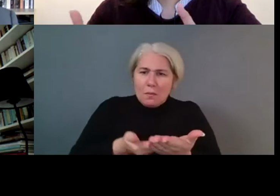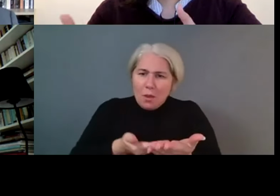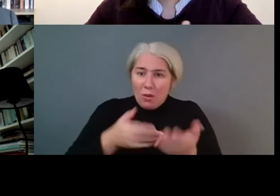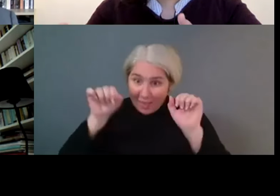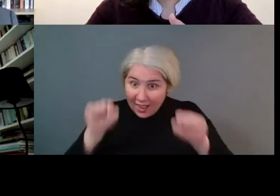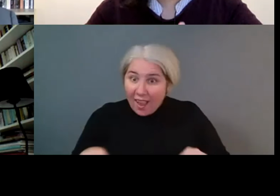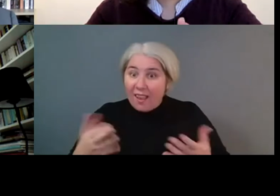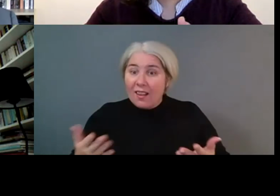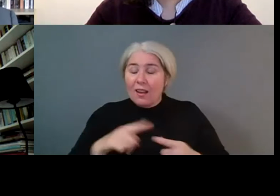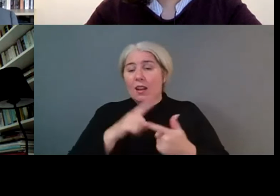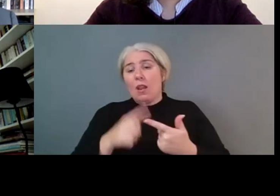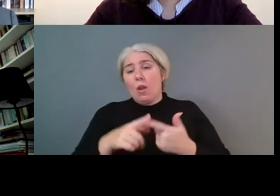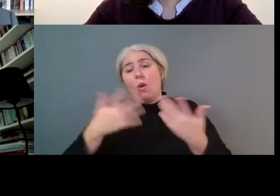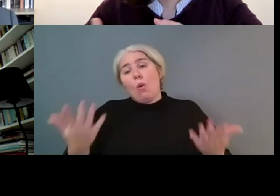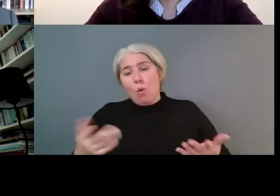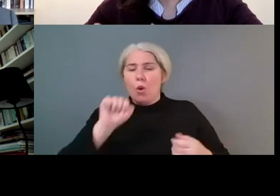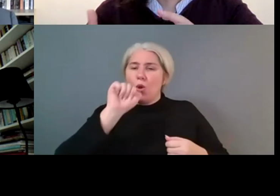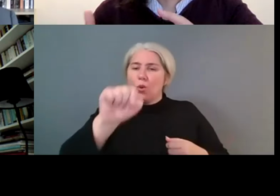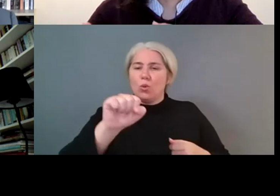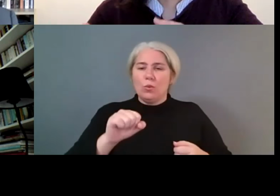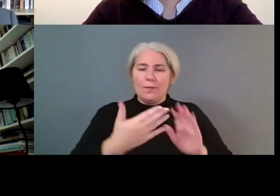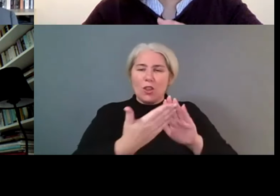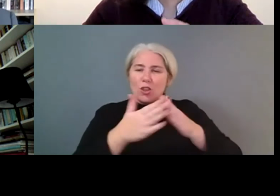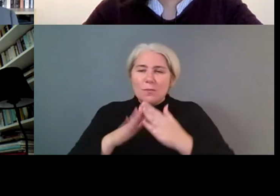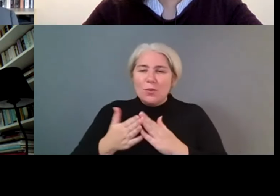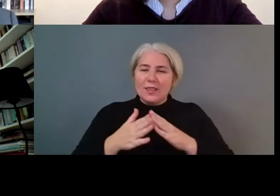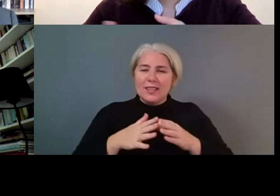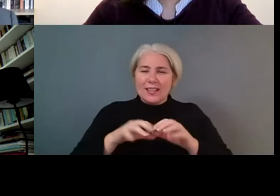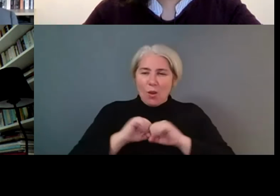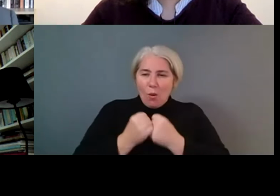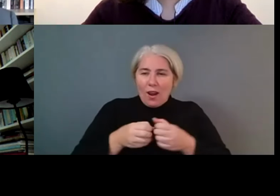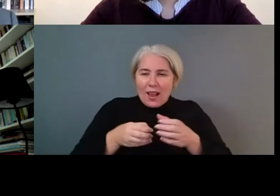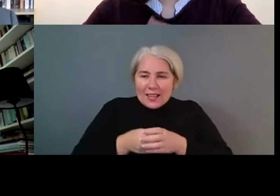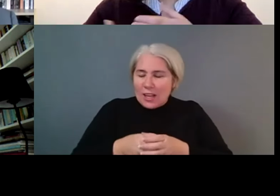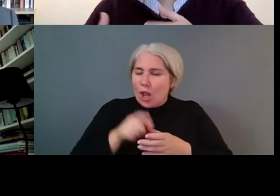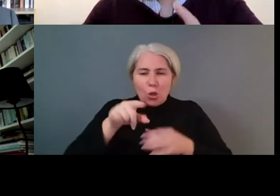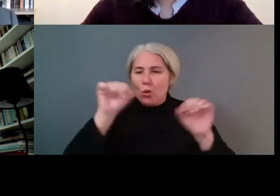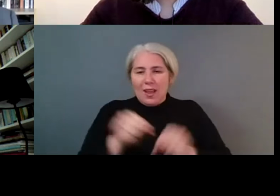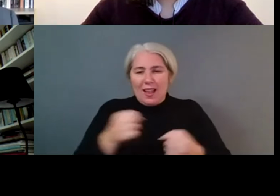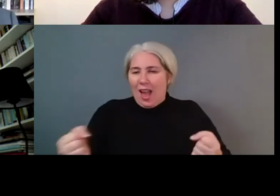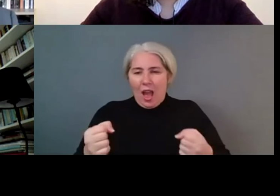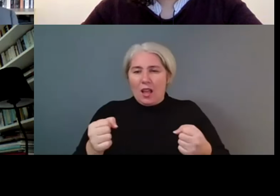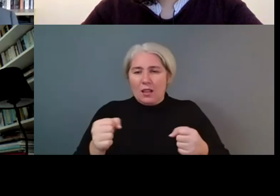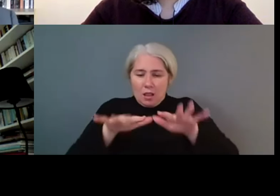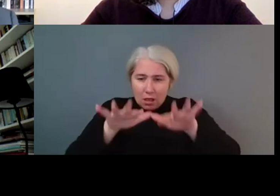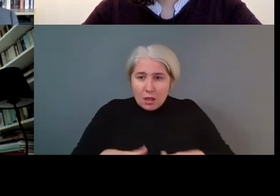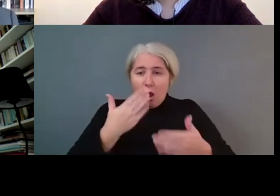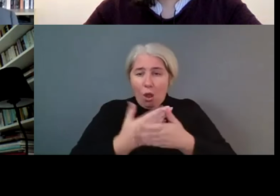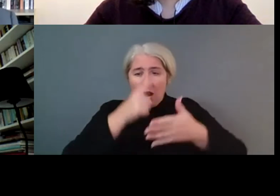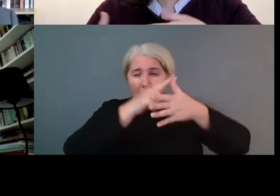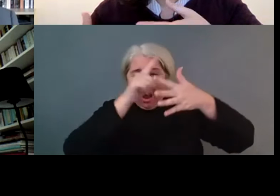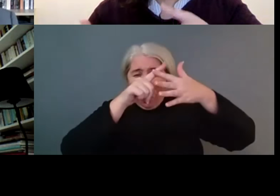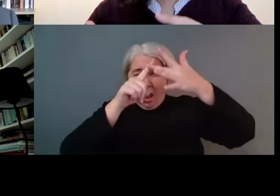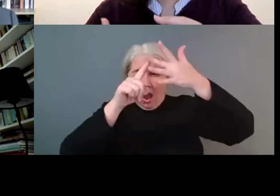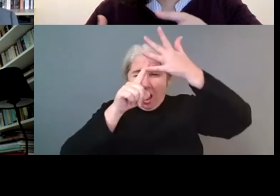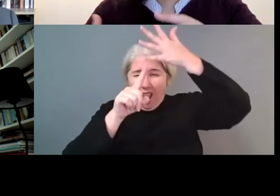a local grassroots organization is actually to address one particular issue. So if you have limited capacities, and